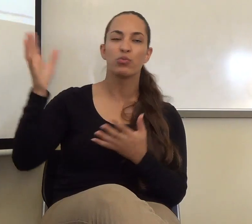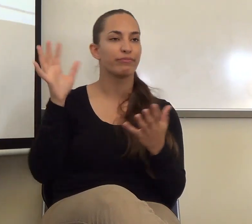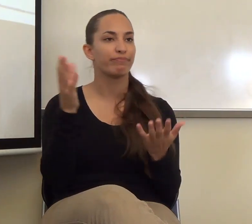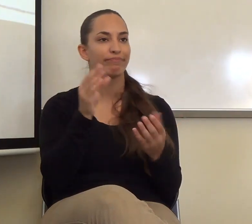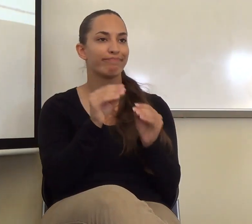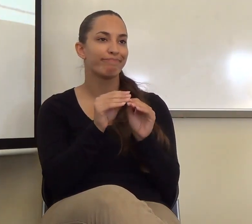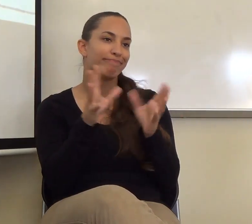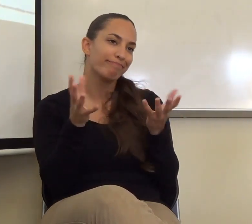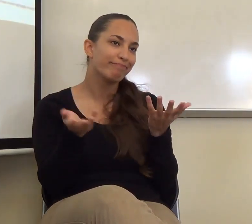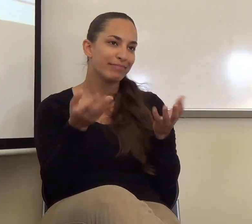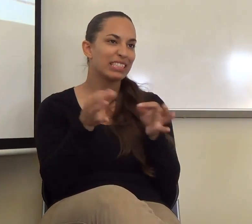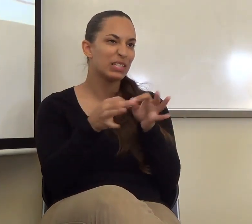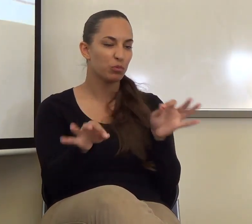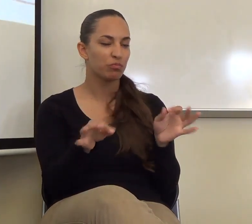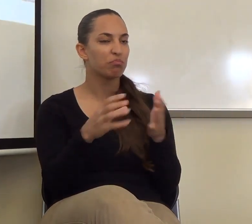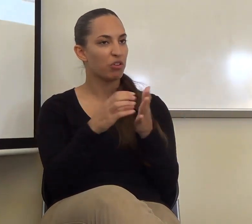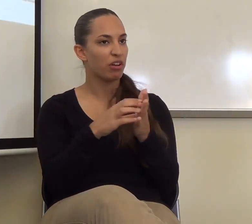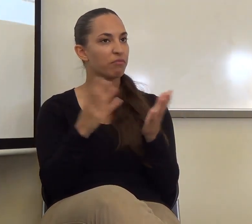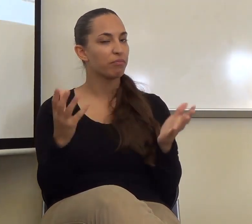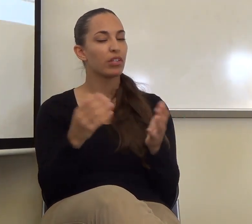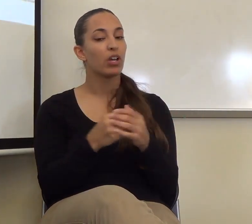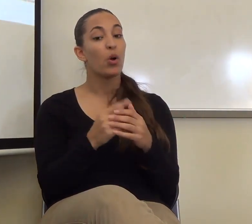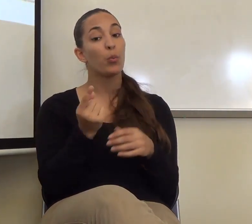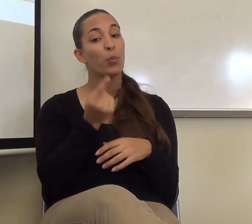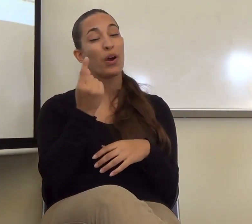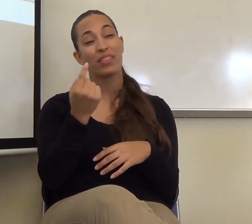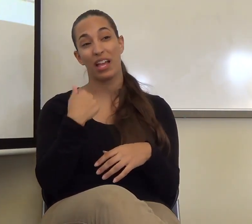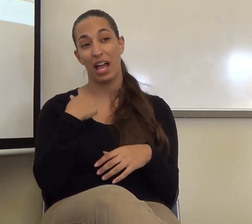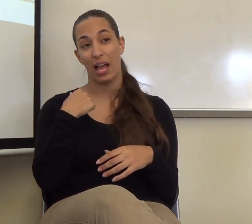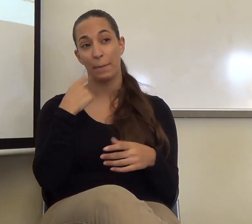paragraph. One thing I am noting on people's,